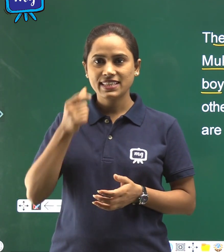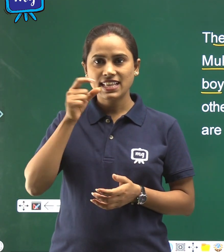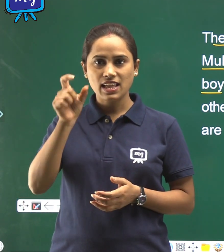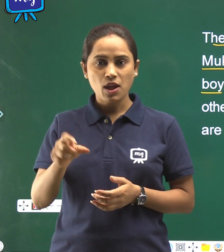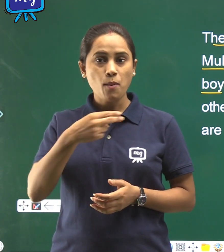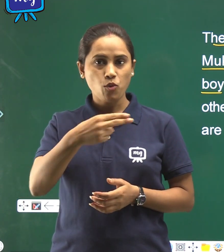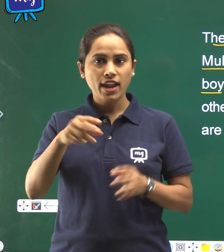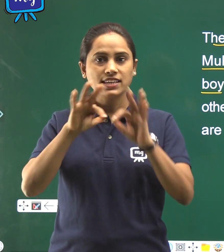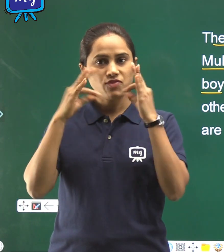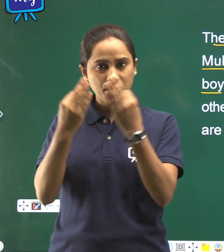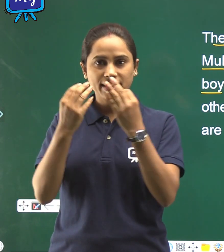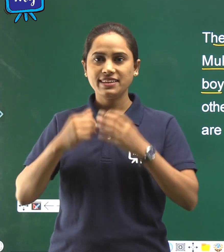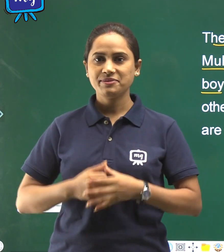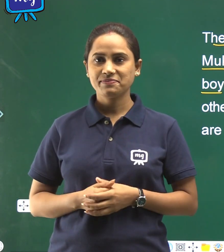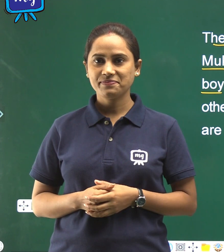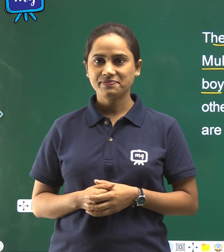Mukesh's family,